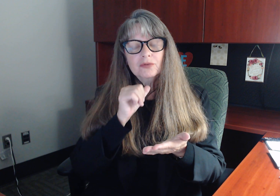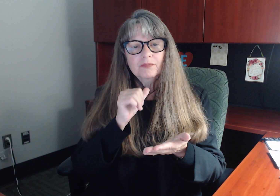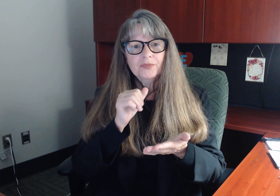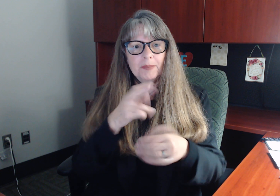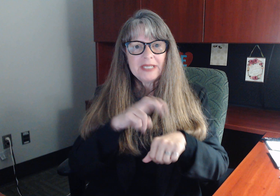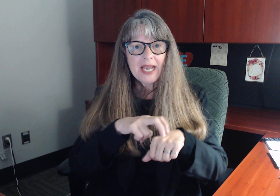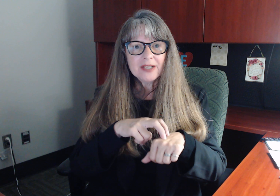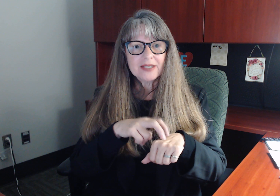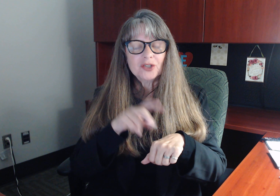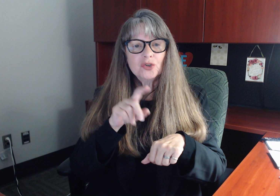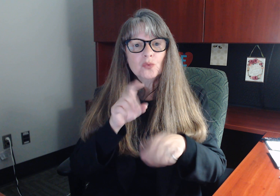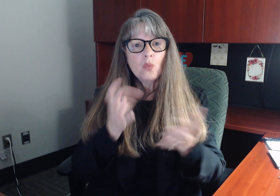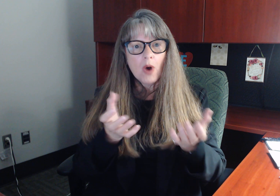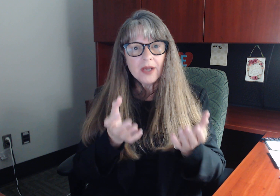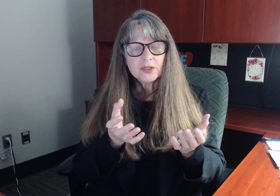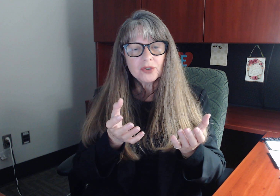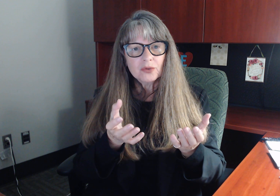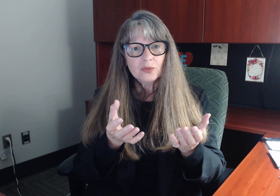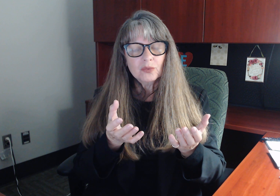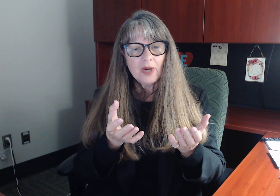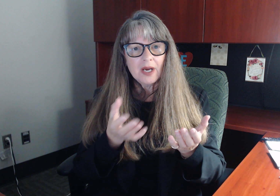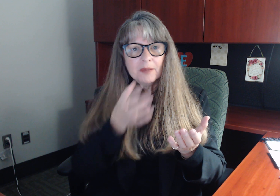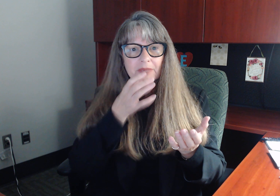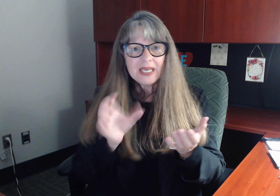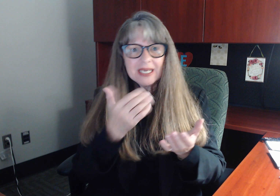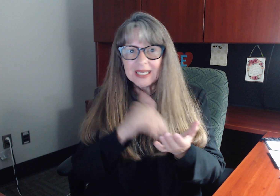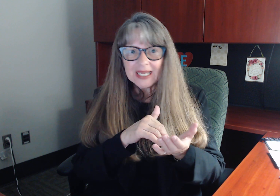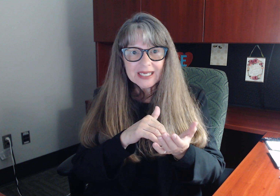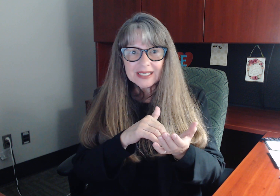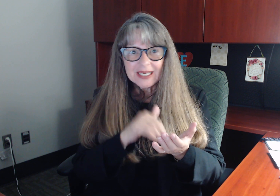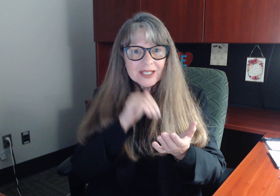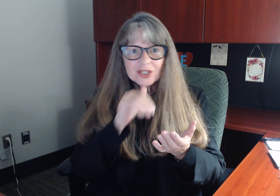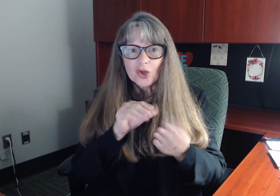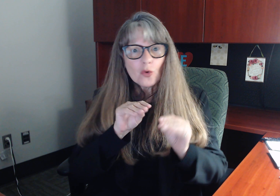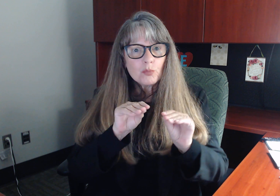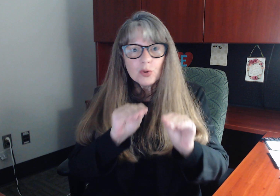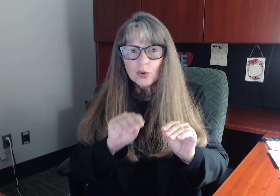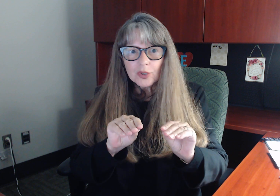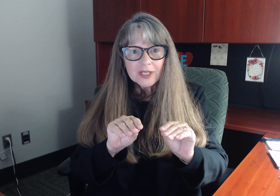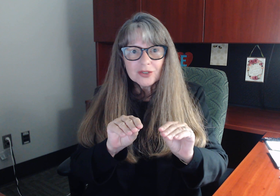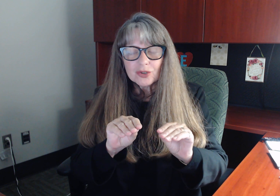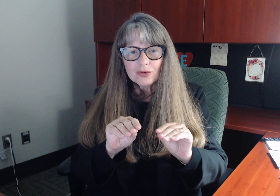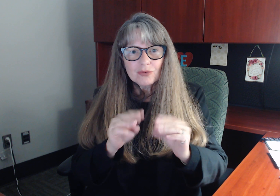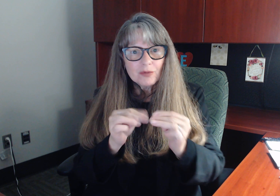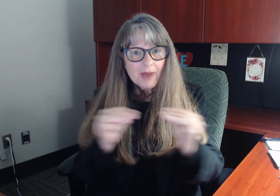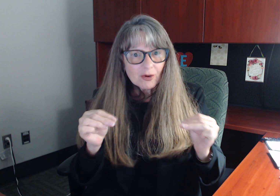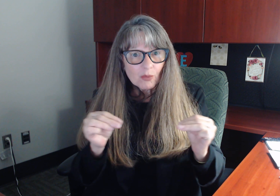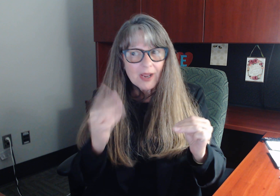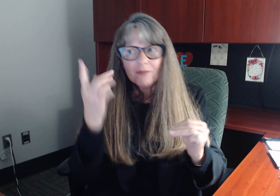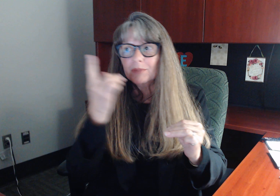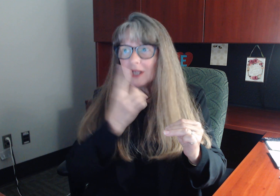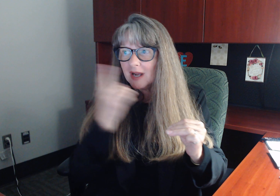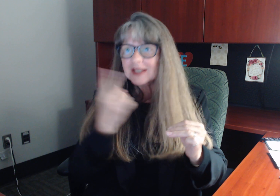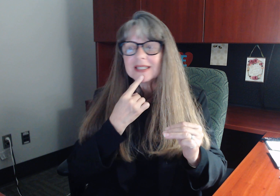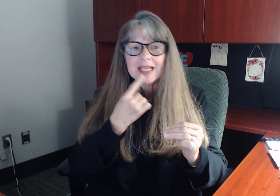the potatoes that you want to heat again, don't put into the microwave, because it says it